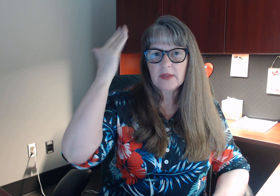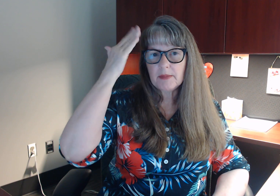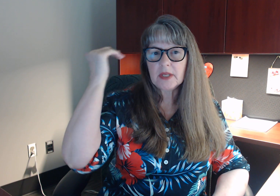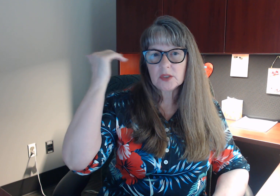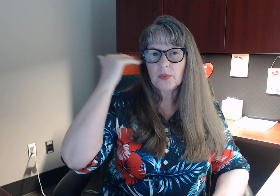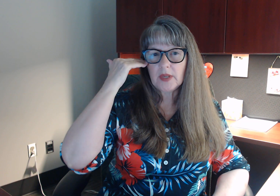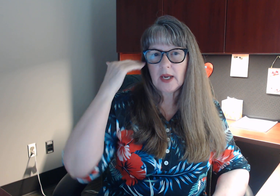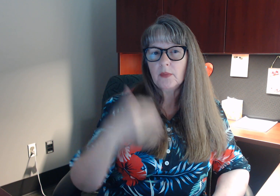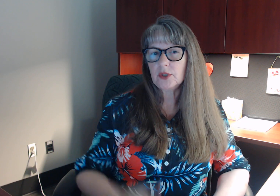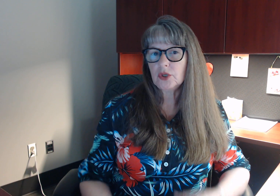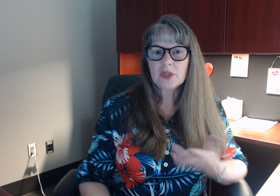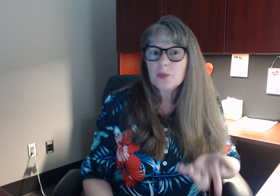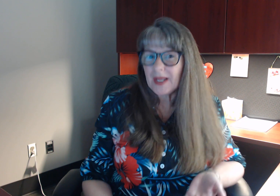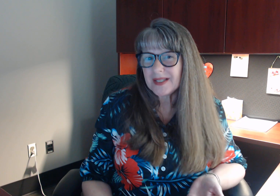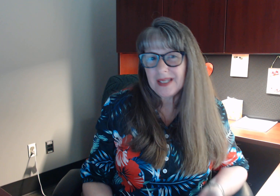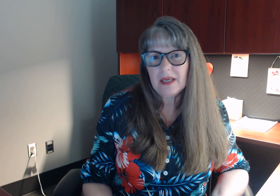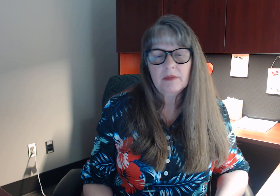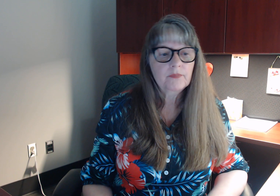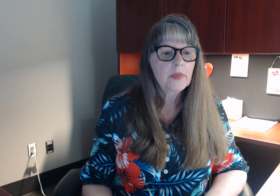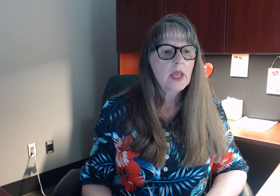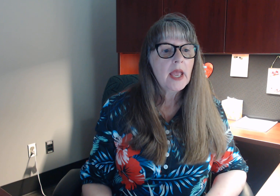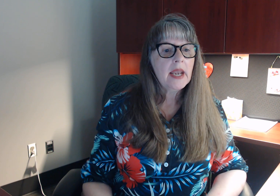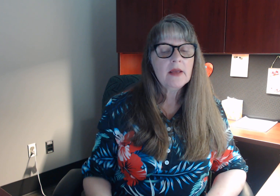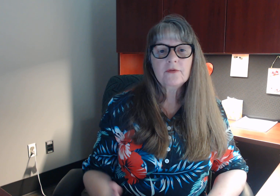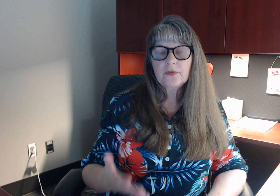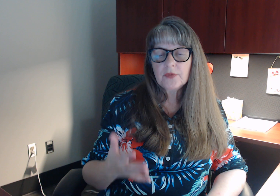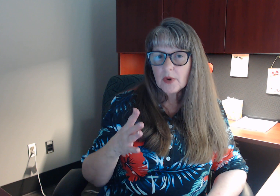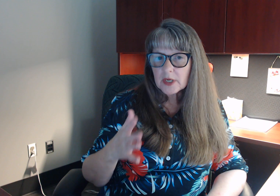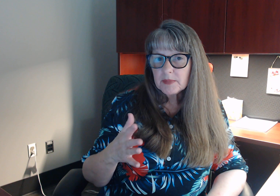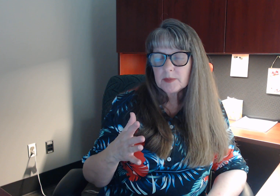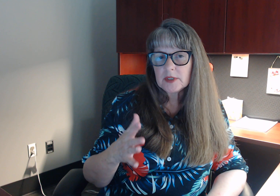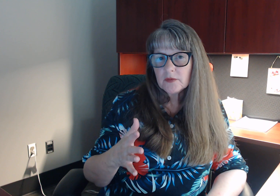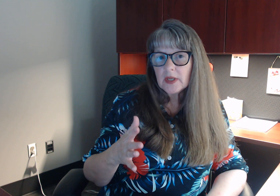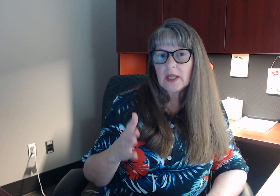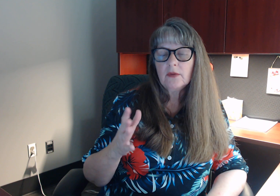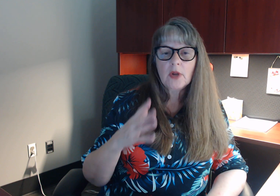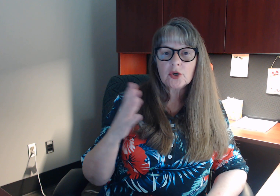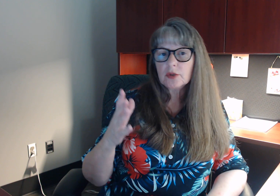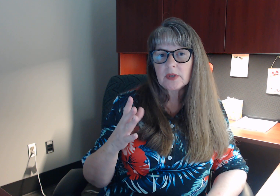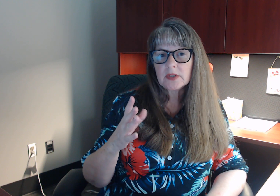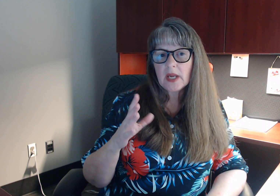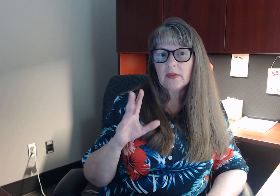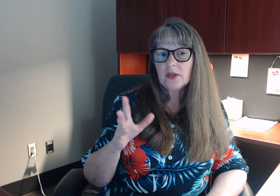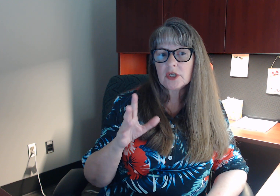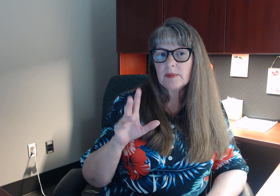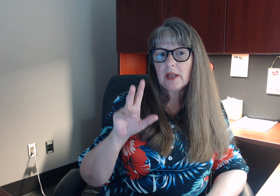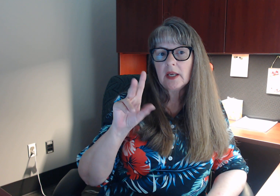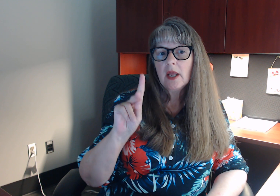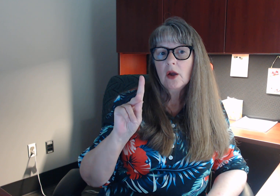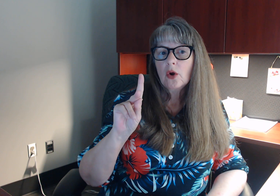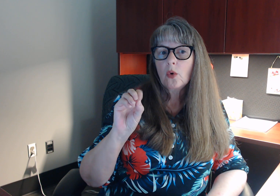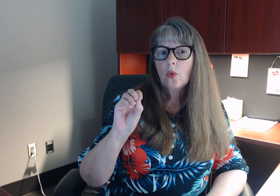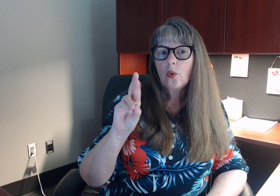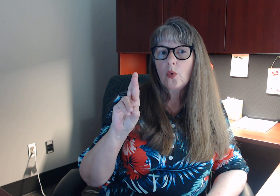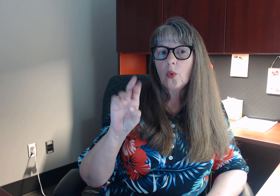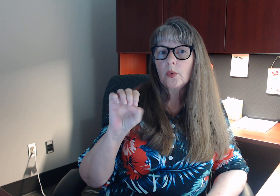that's the one that I always use, and what I see. And if they want to be specific and they're not sure about the sign, then they just spell it. Korean.